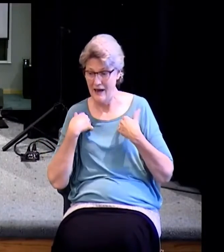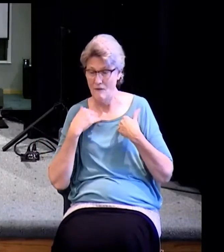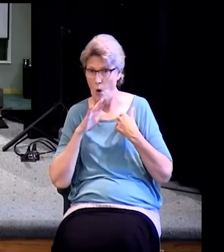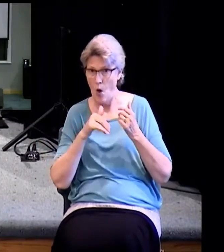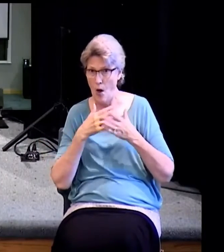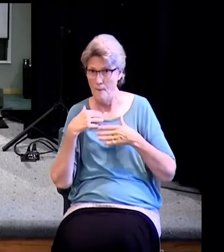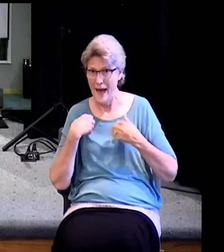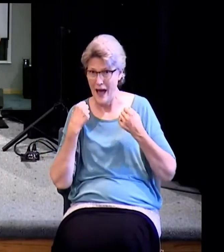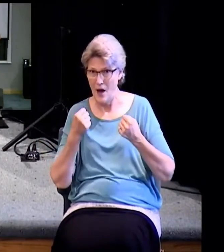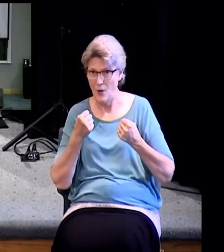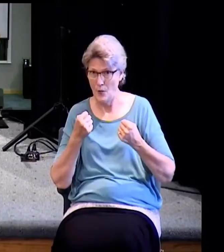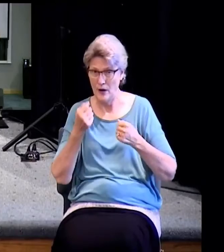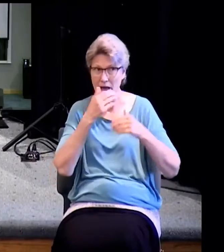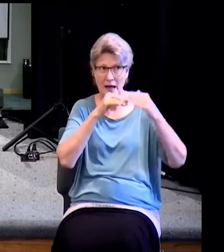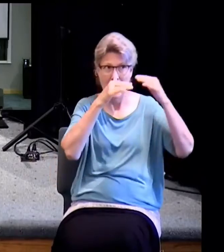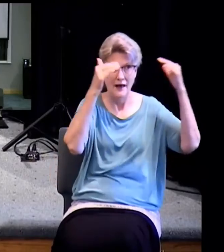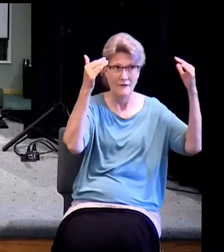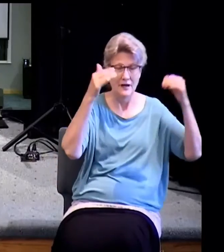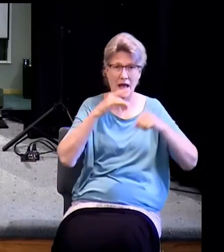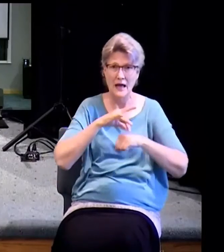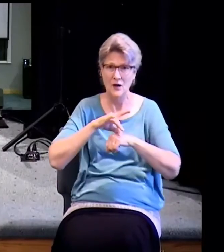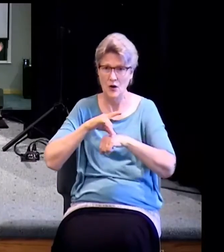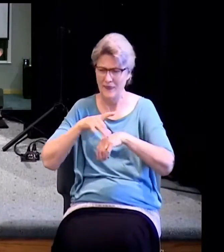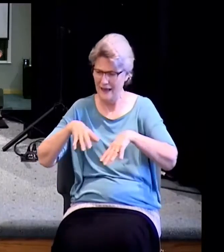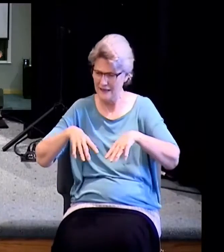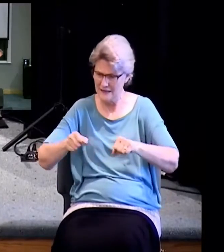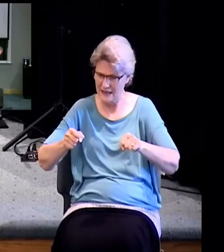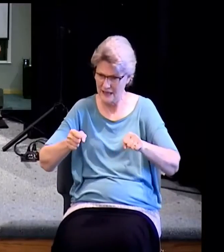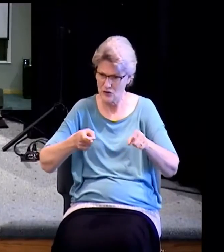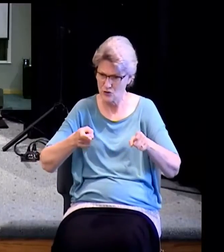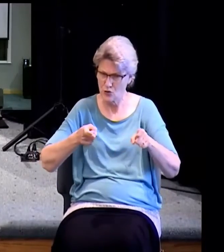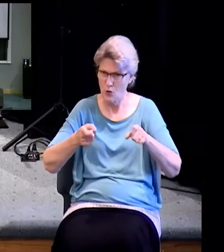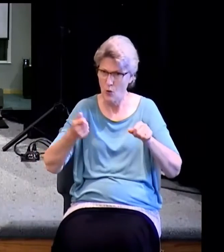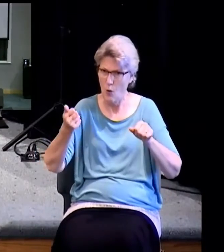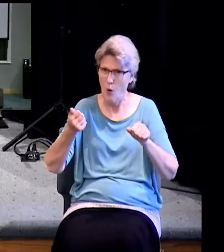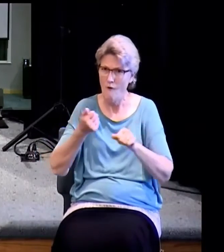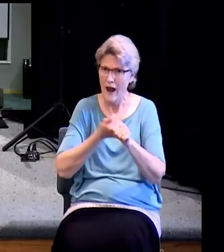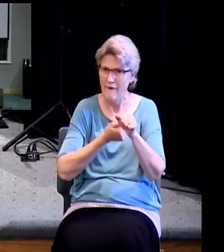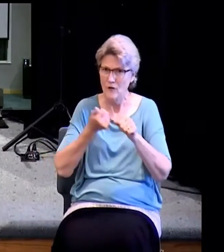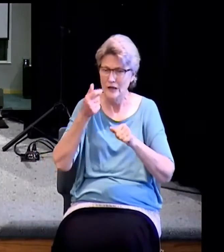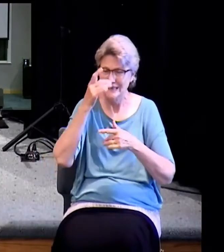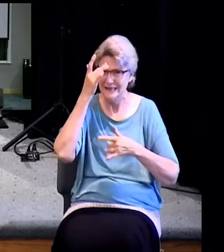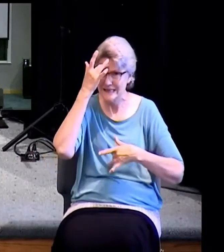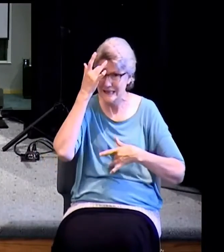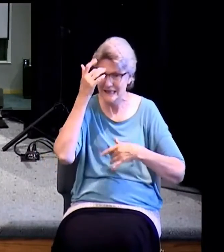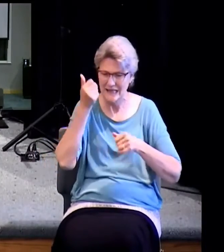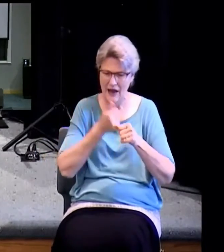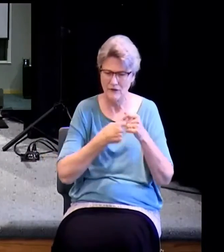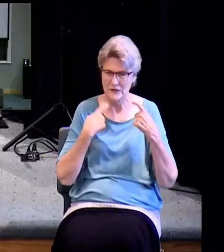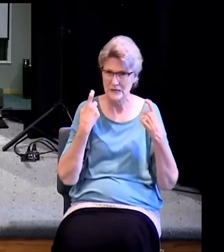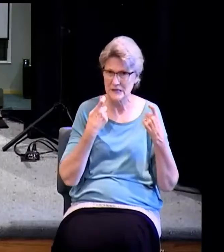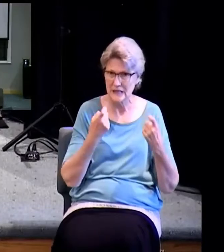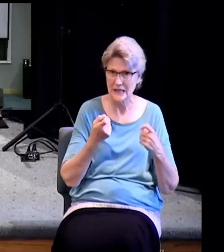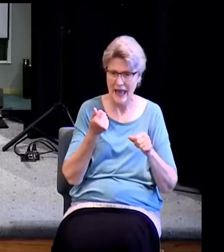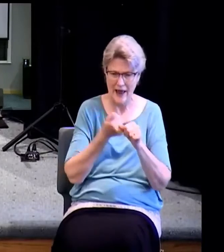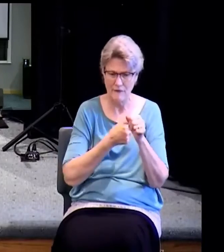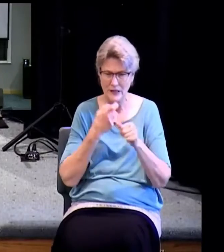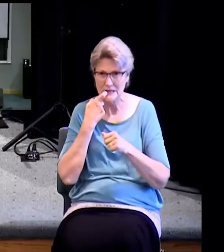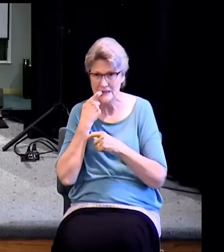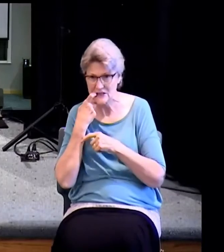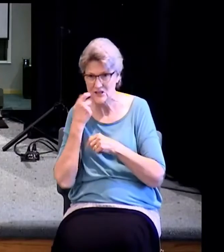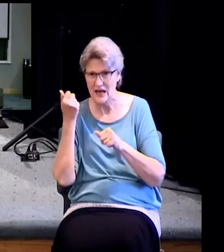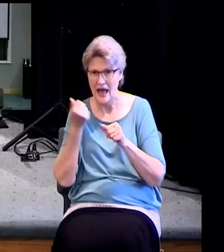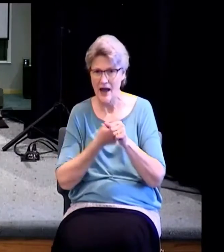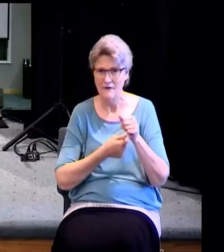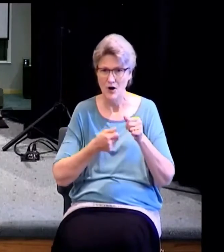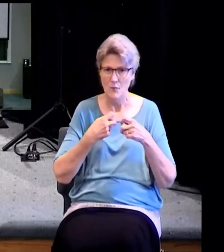power in heaven and in earth. And I take dominion over every disease and over every sin and over every addiction and